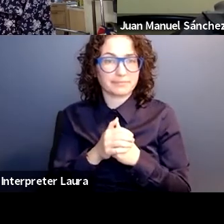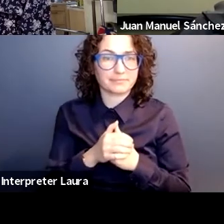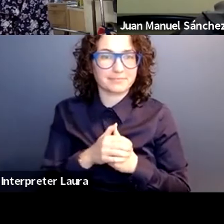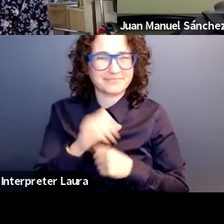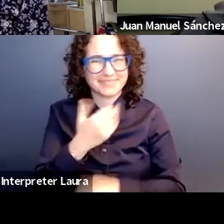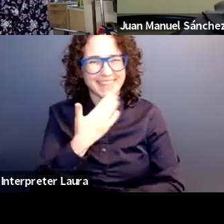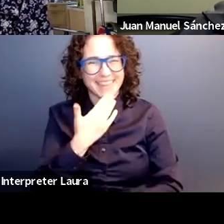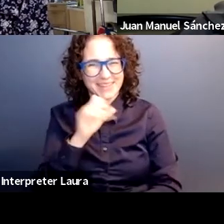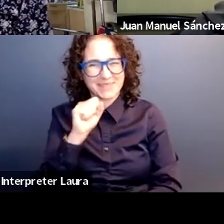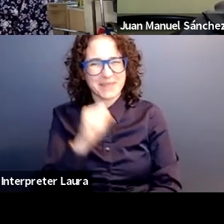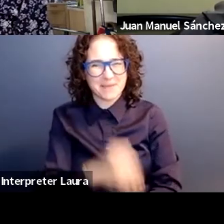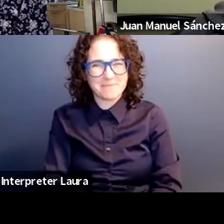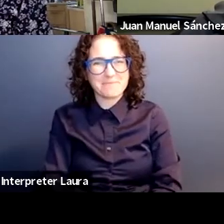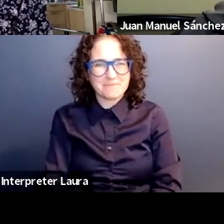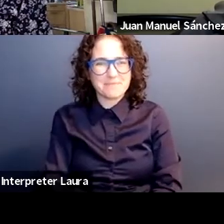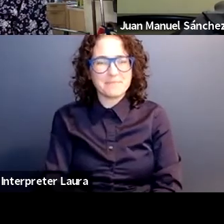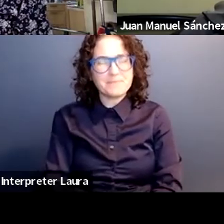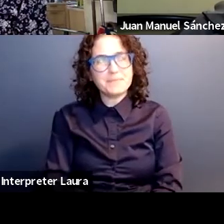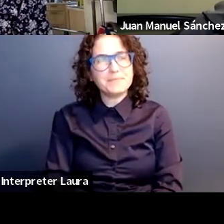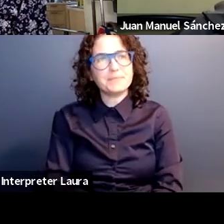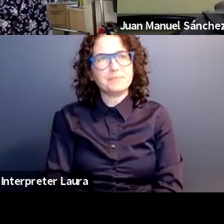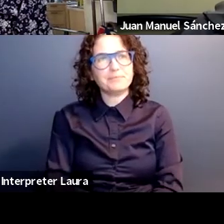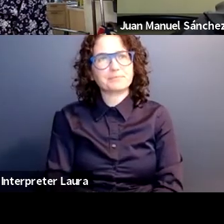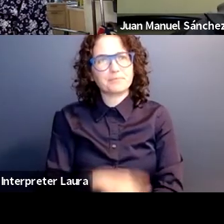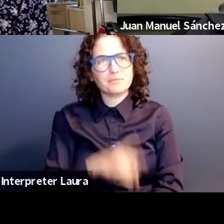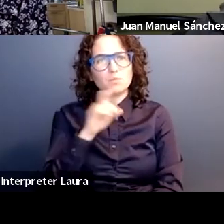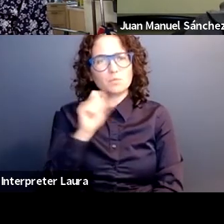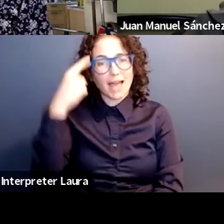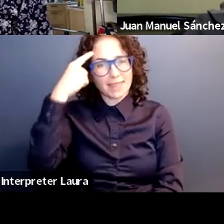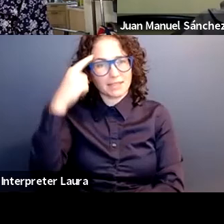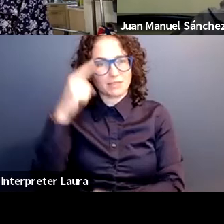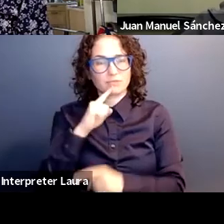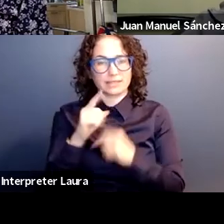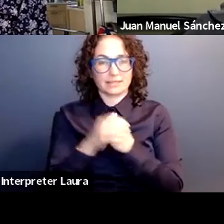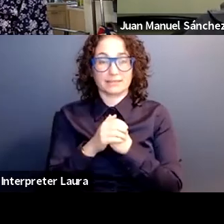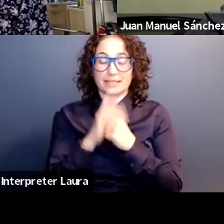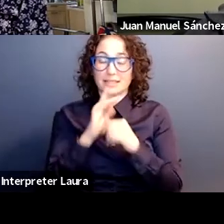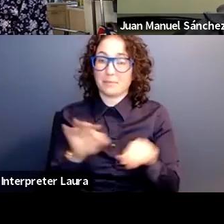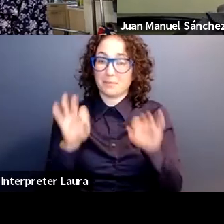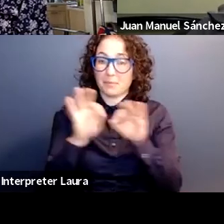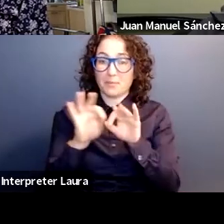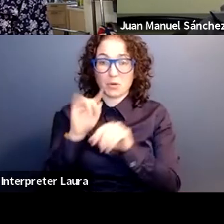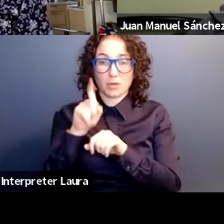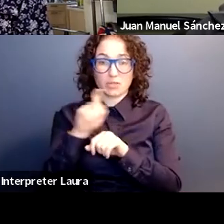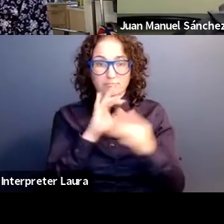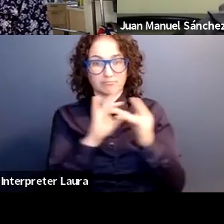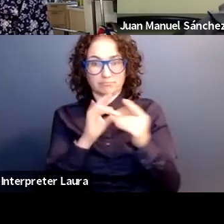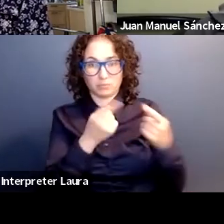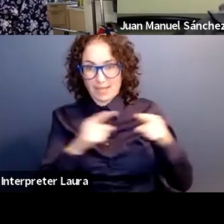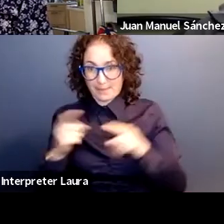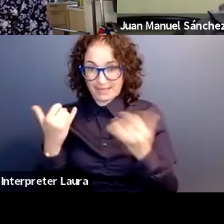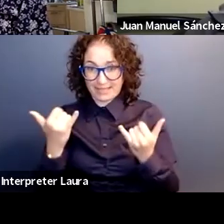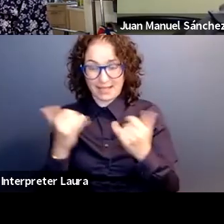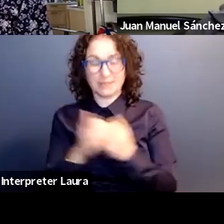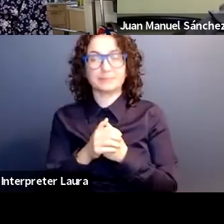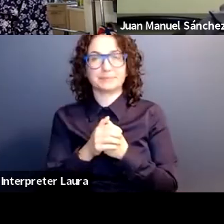Thank you so much, Kathy. Yes, I think that this is a really timely and important question, because as we are